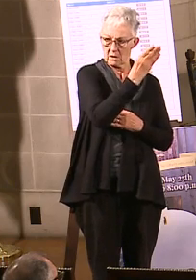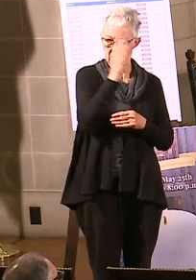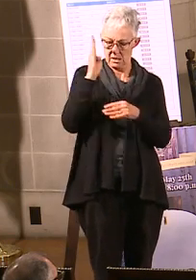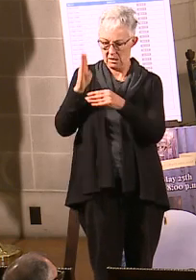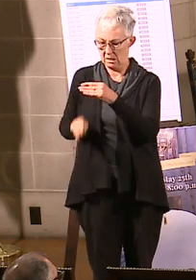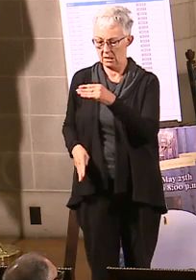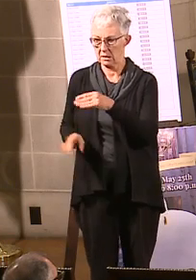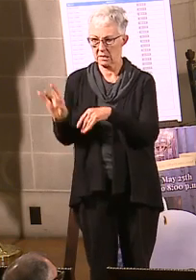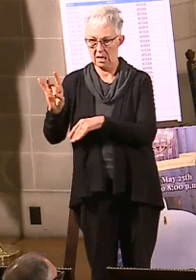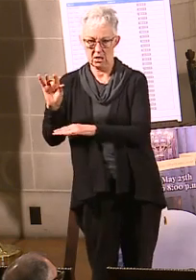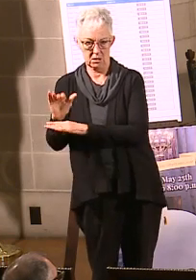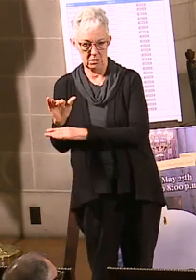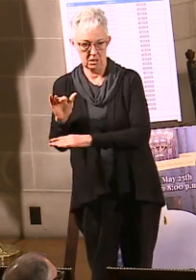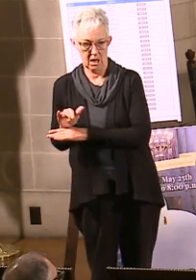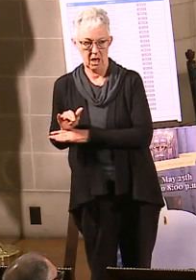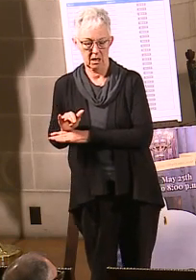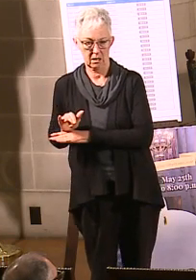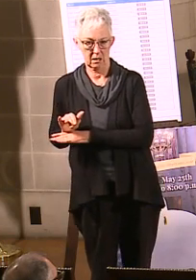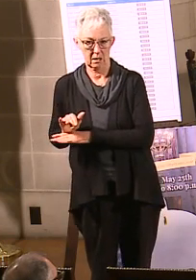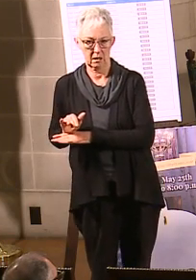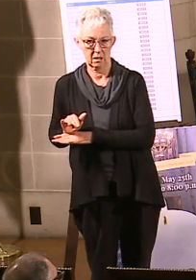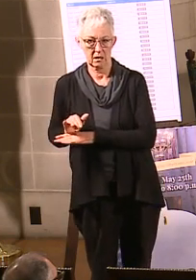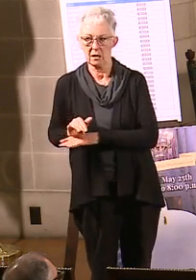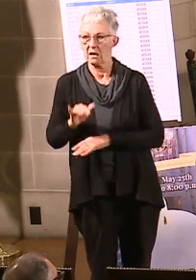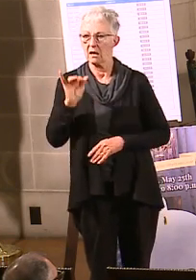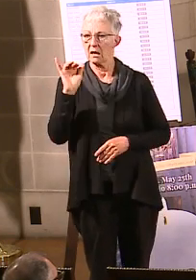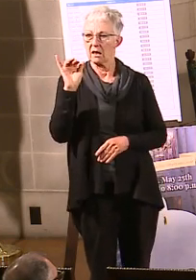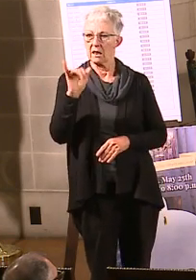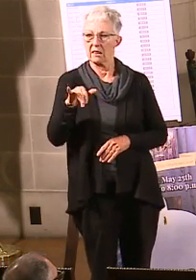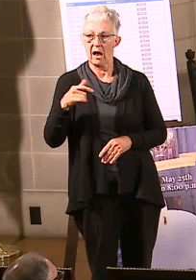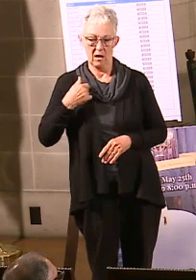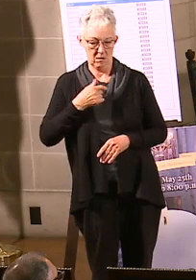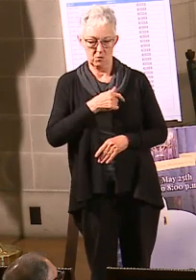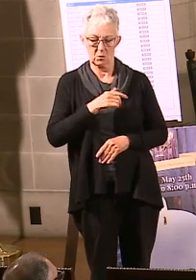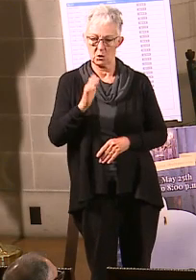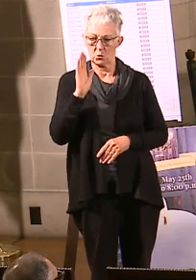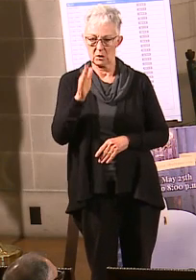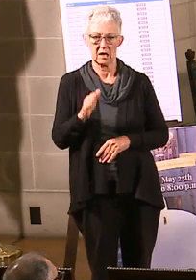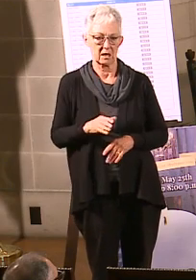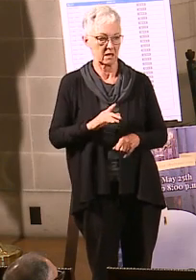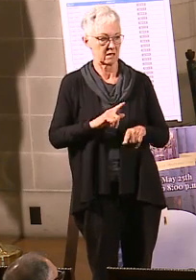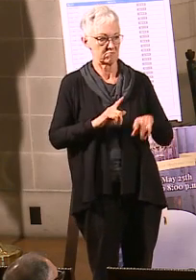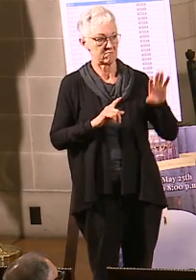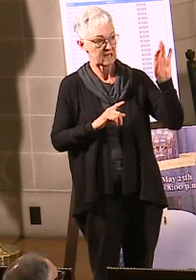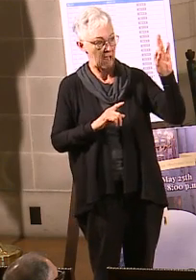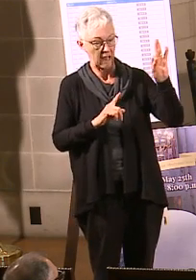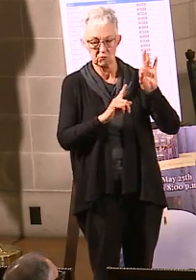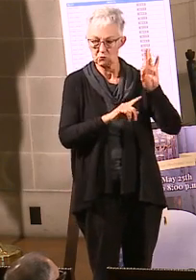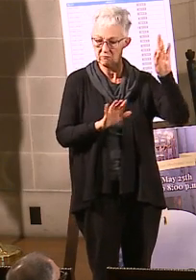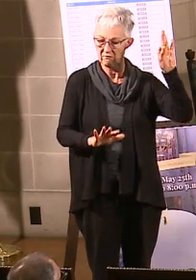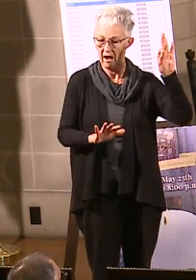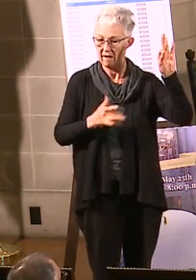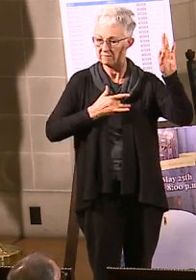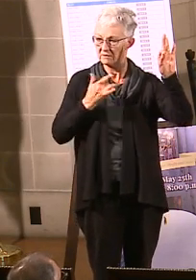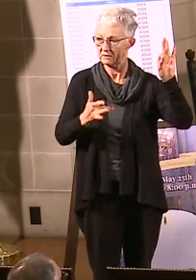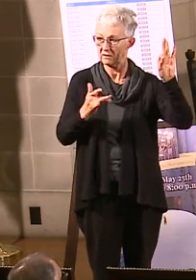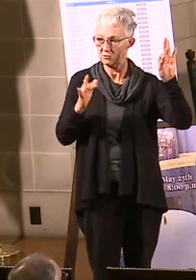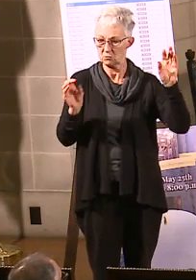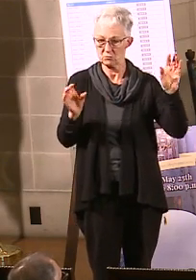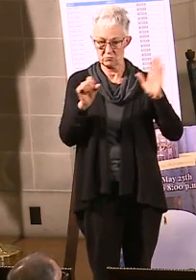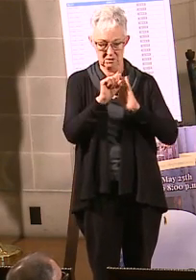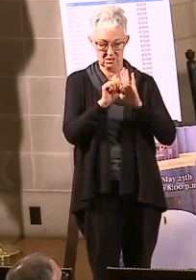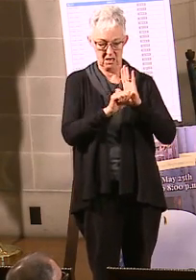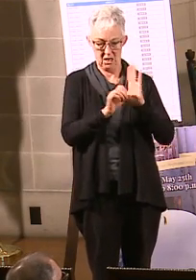night. We're going to go and break that conventional 9 to 5, 8 to 5 office hours Monday